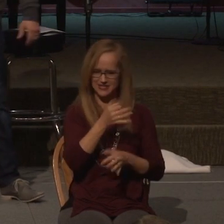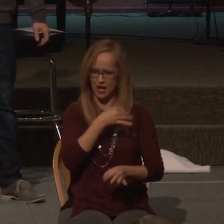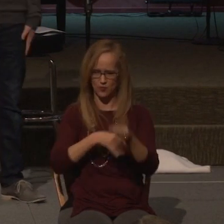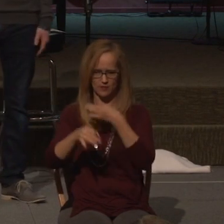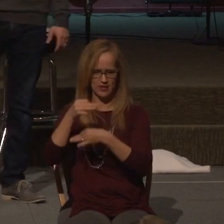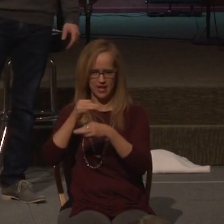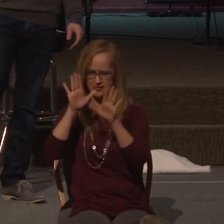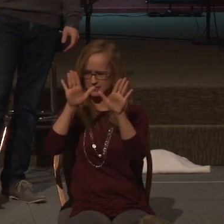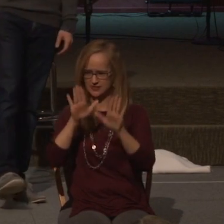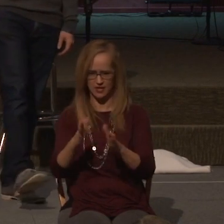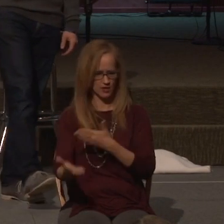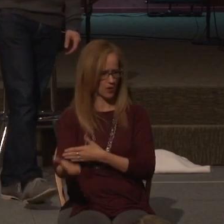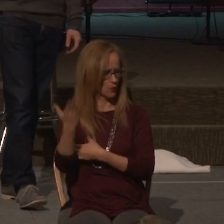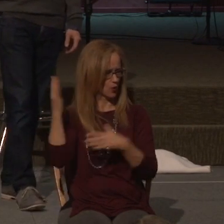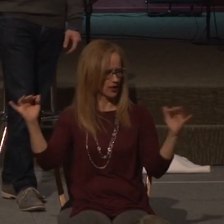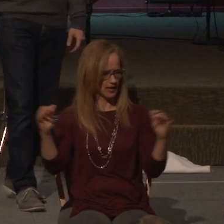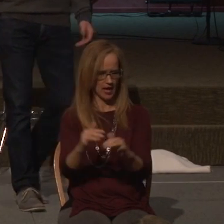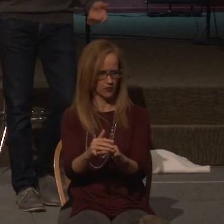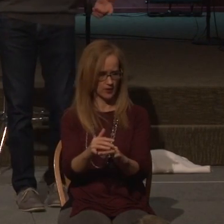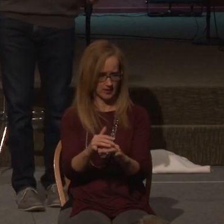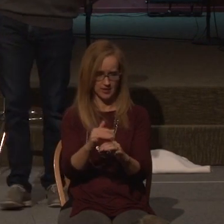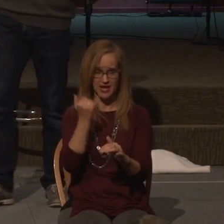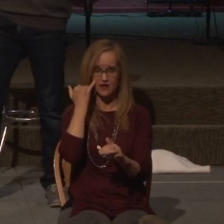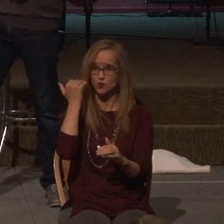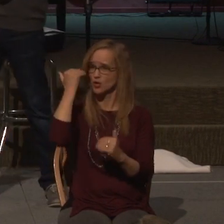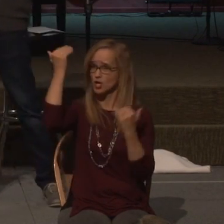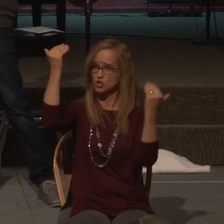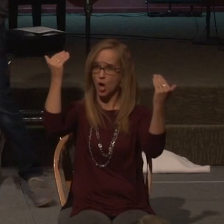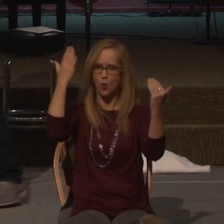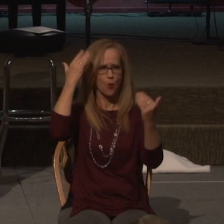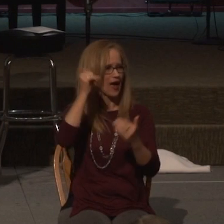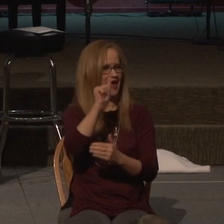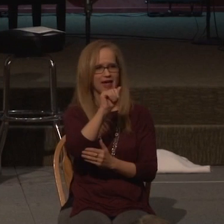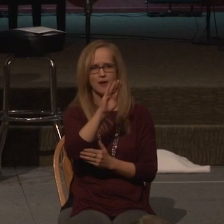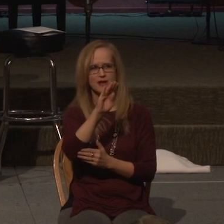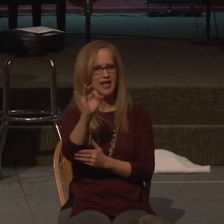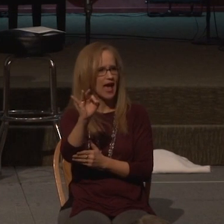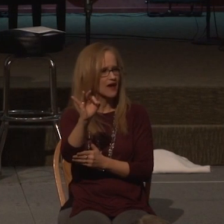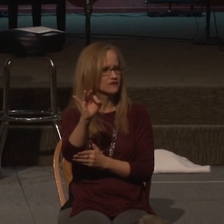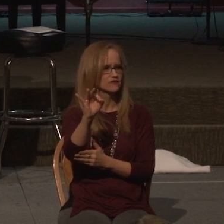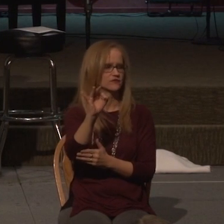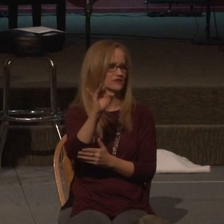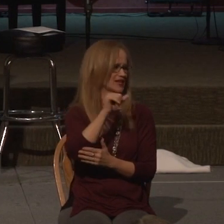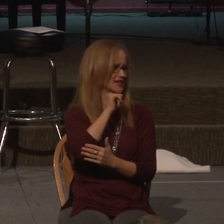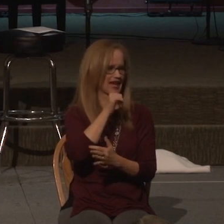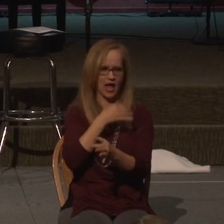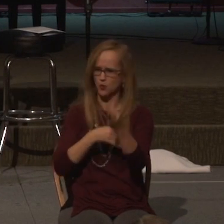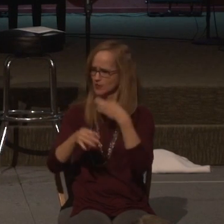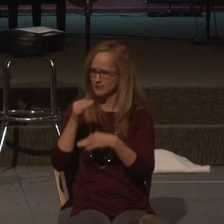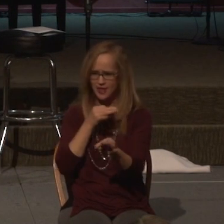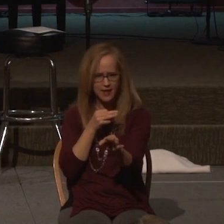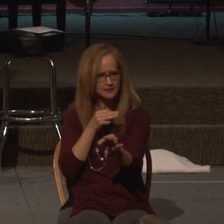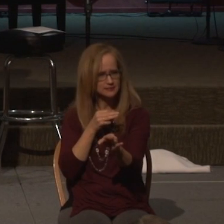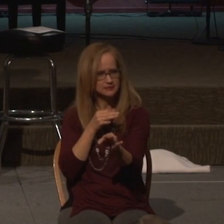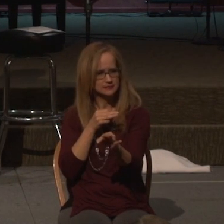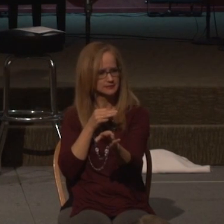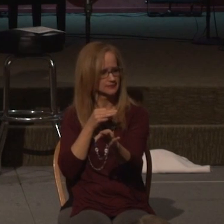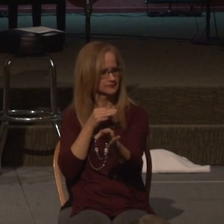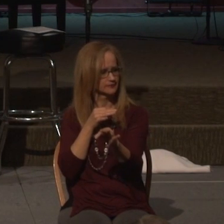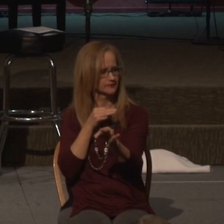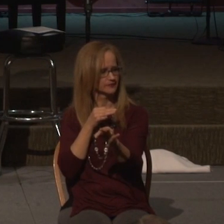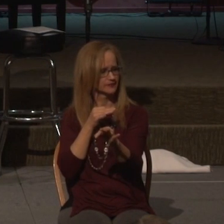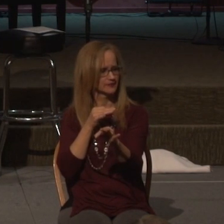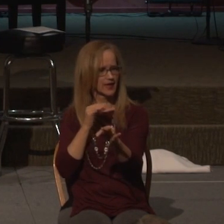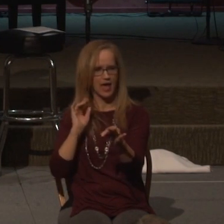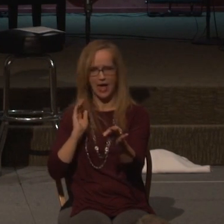Sunday morning gathering? If you're an adult, why does your ABF or your midweek life group not replace